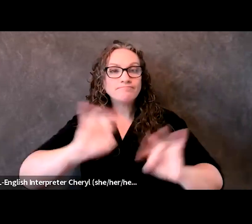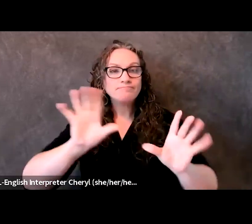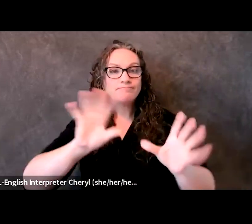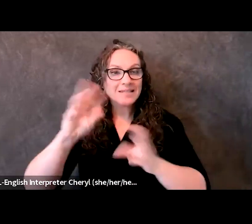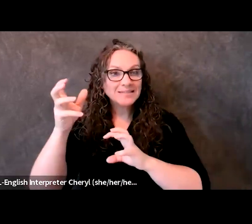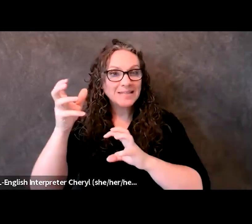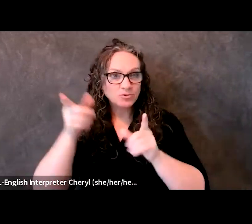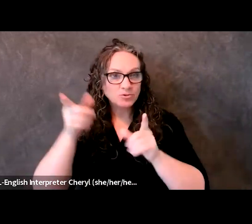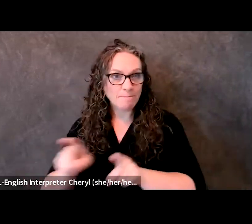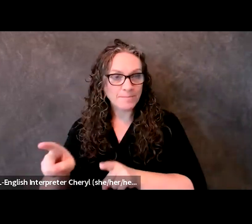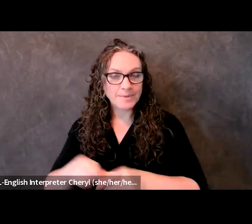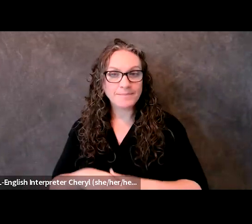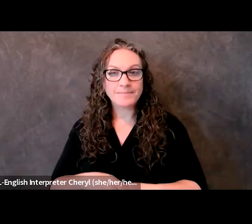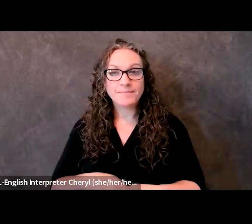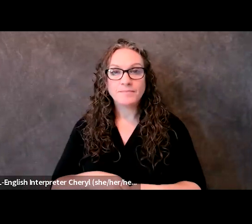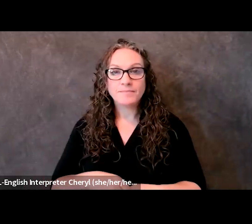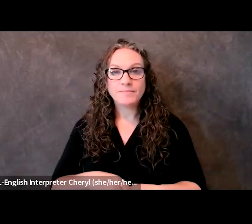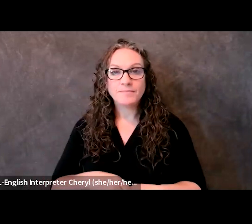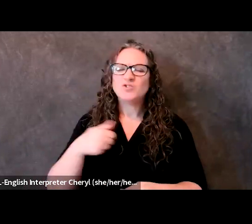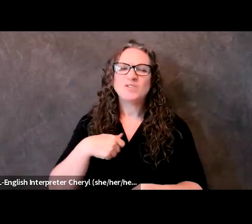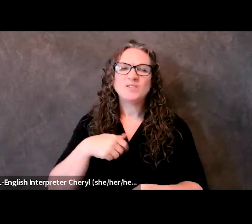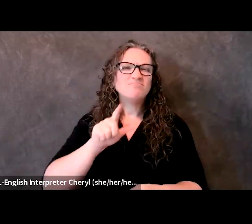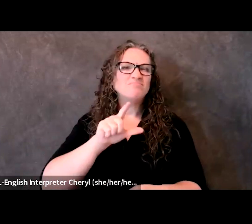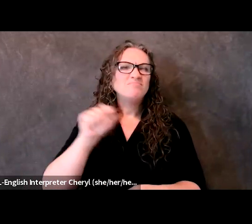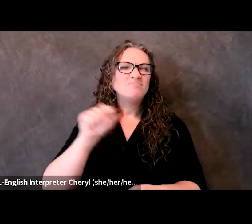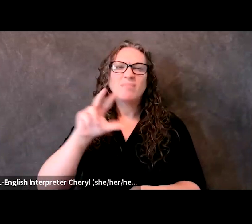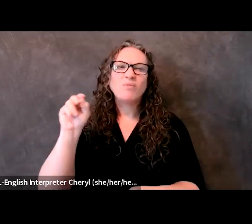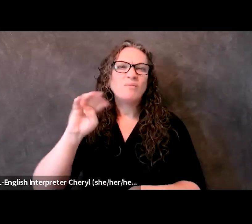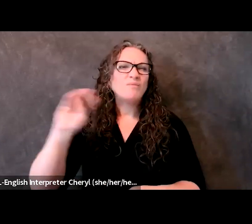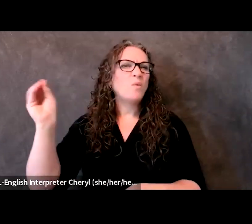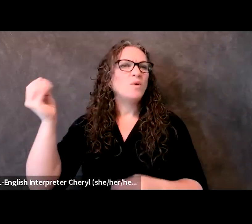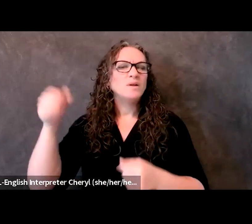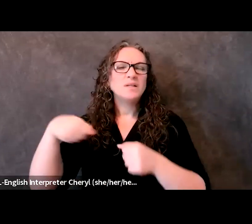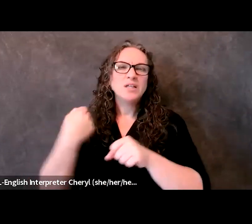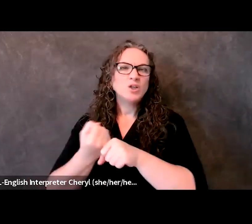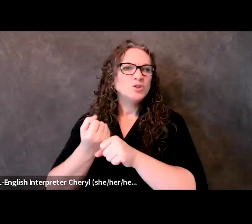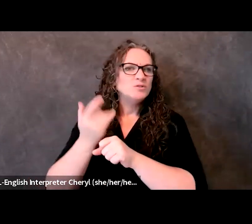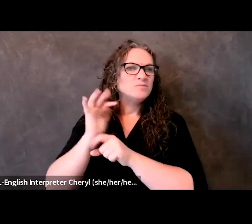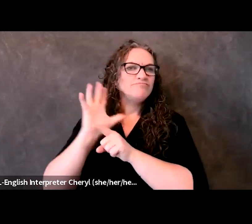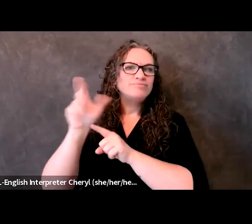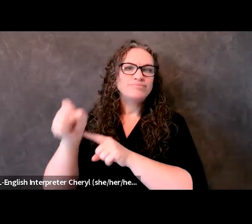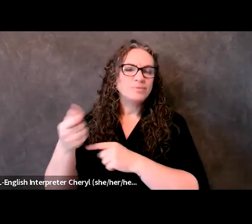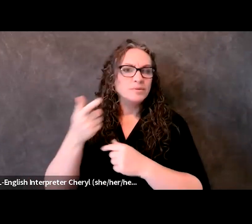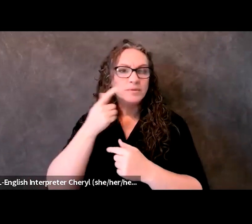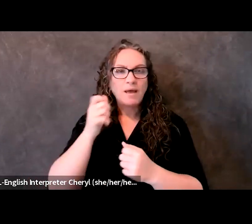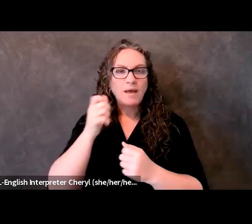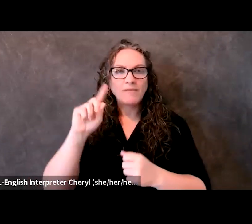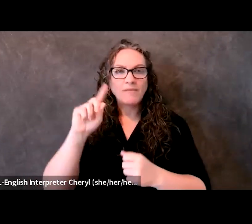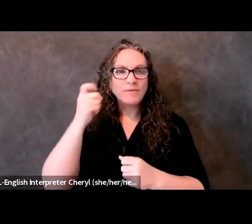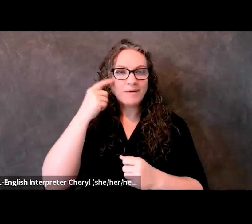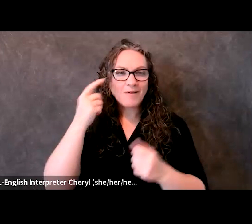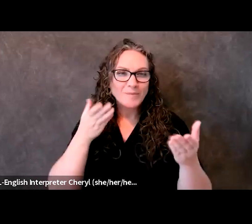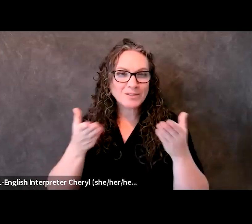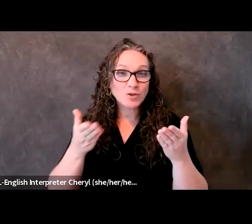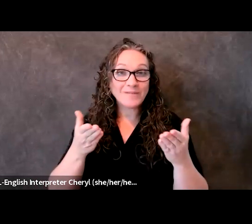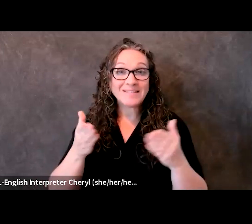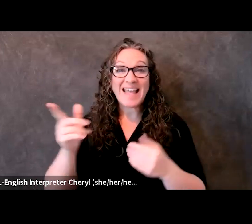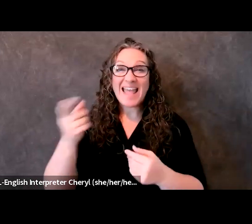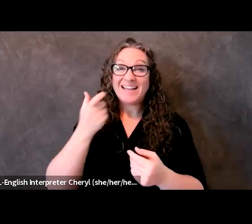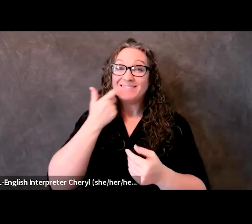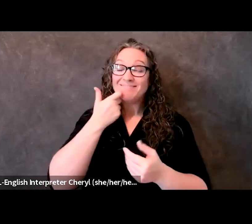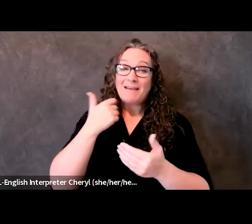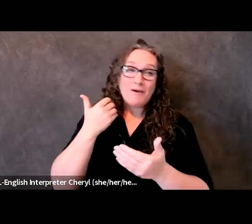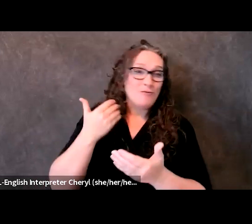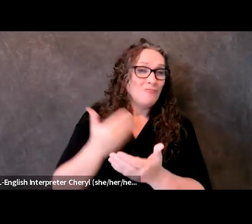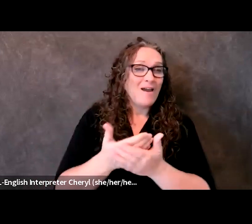She has decades of distinguished experience in public service and got here just in the nick of time to